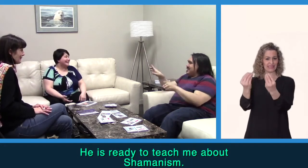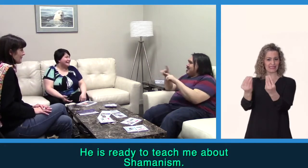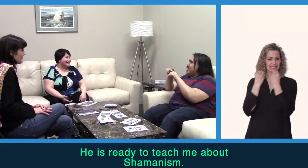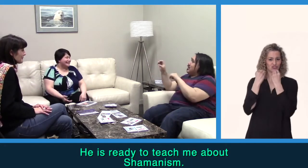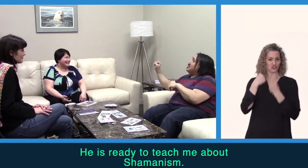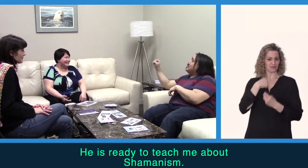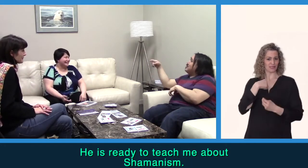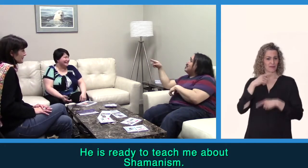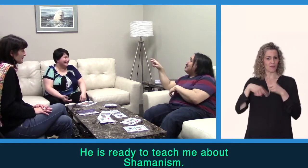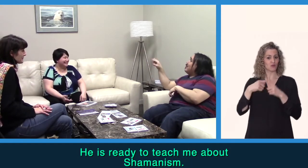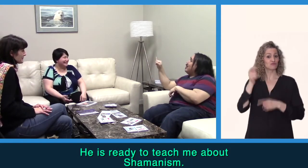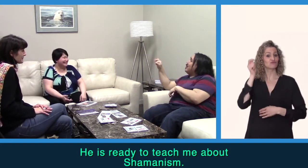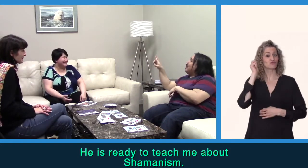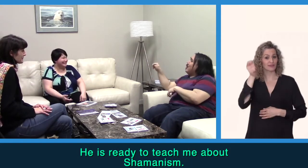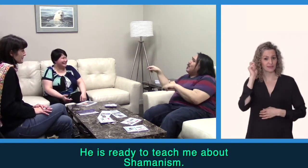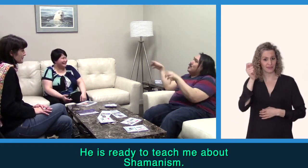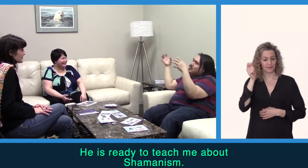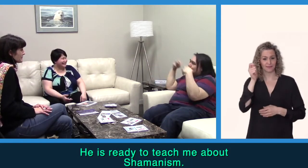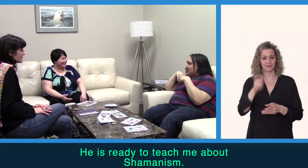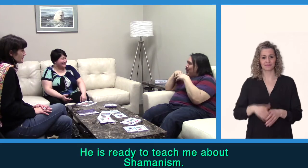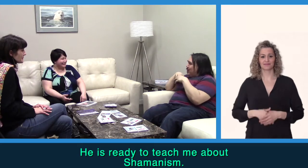yeah.